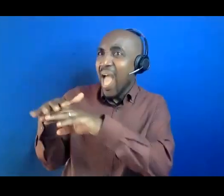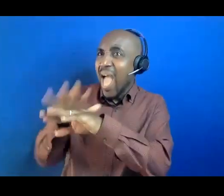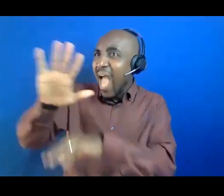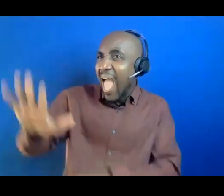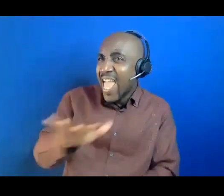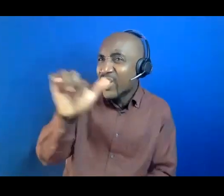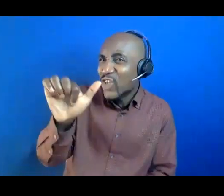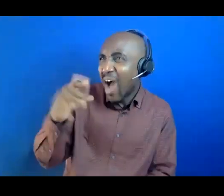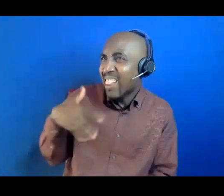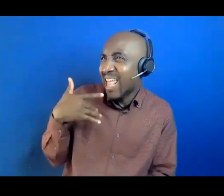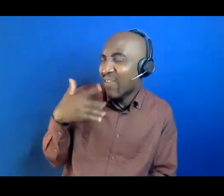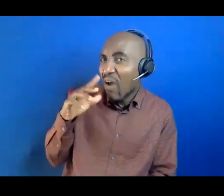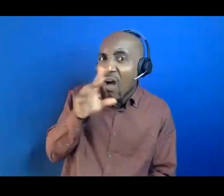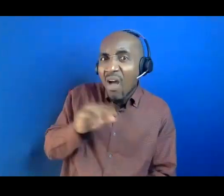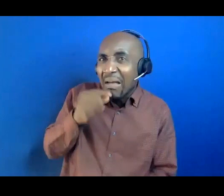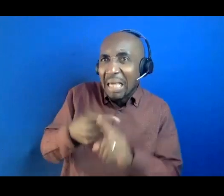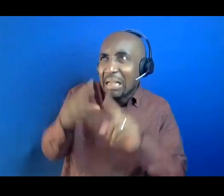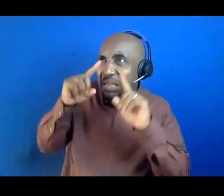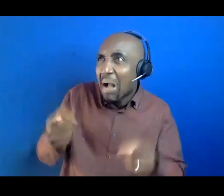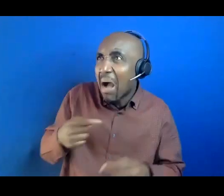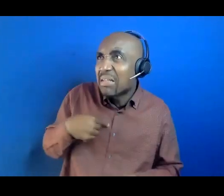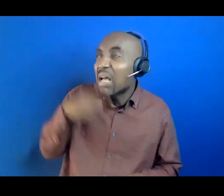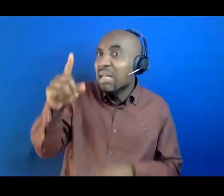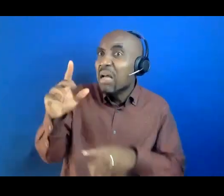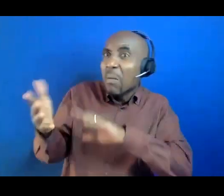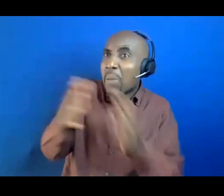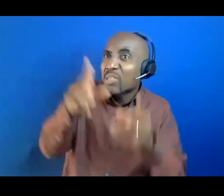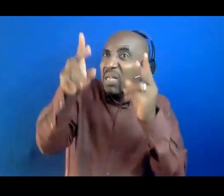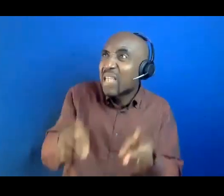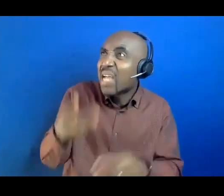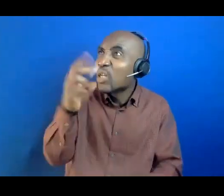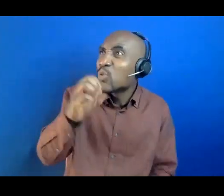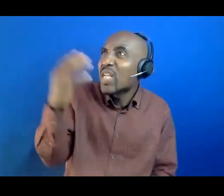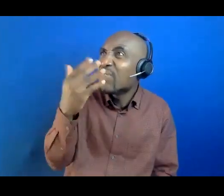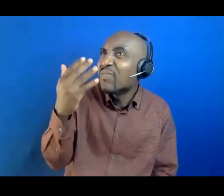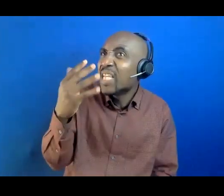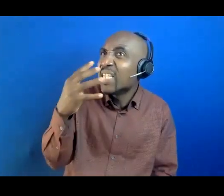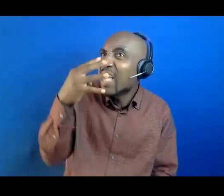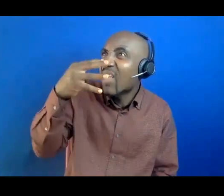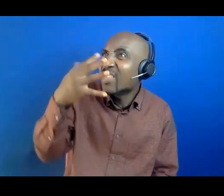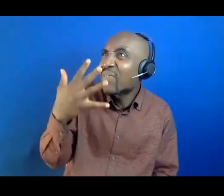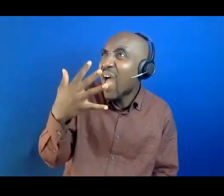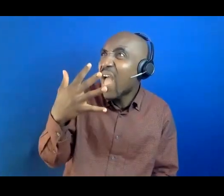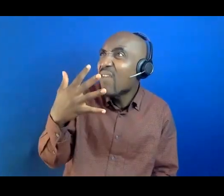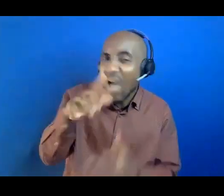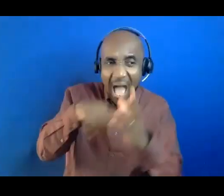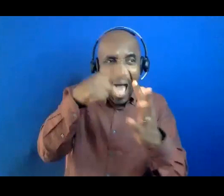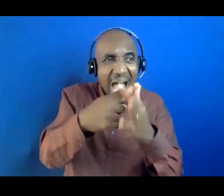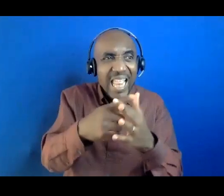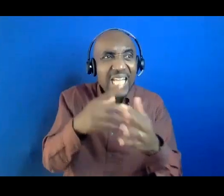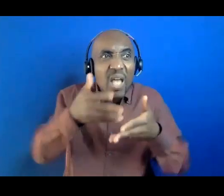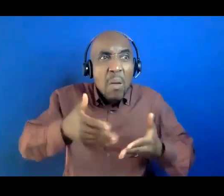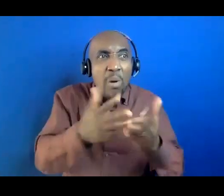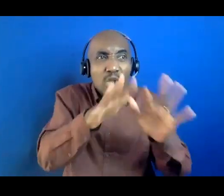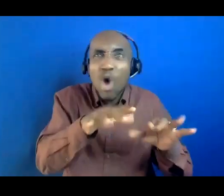doesn't speak a word of English, who died in 2015 at the age of 95, who's never met this woman, who was born in Australia